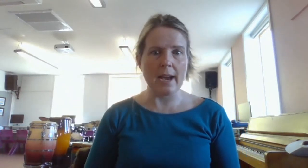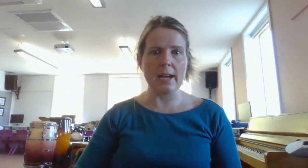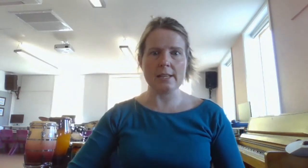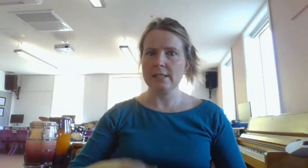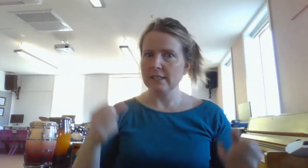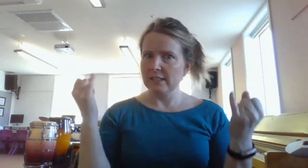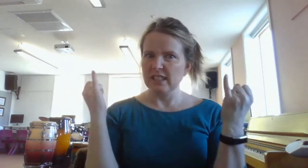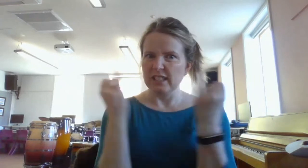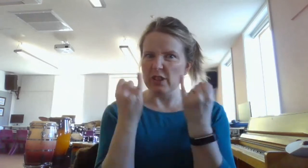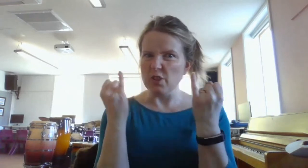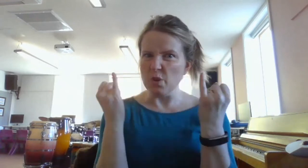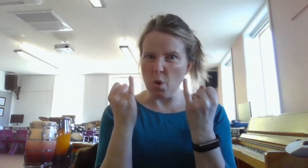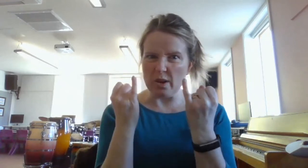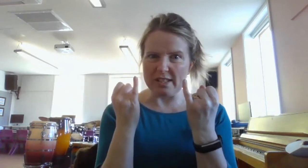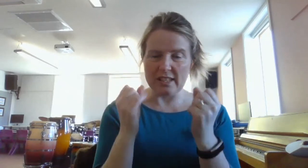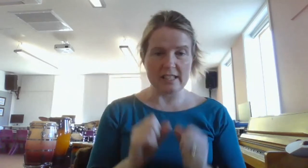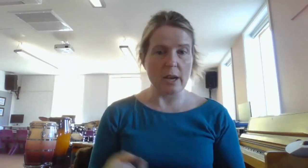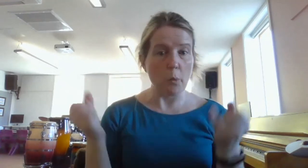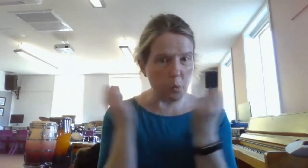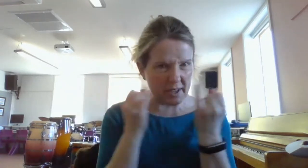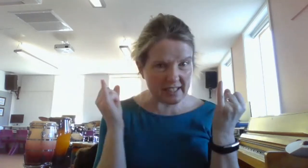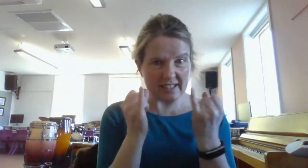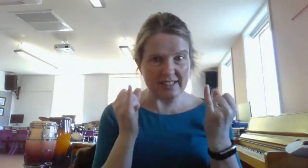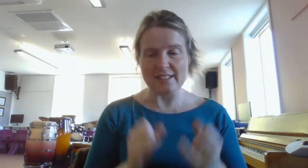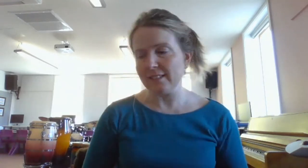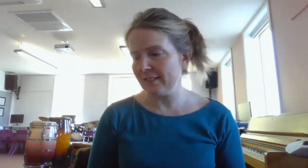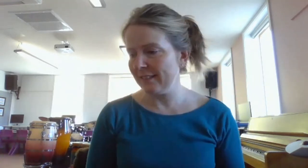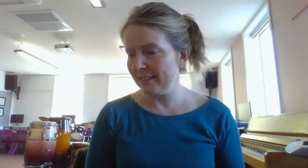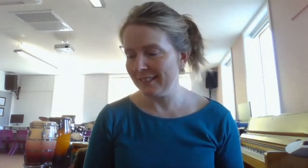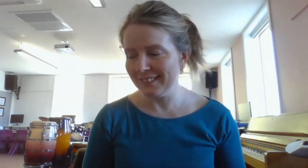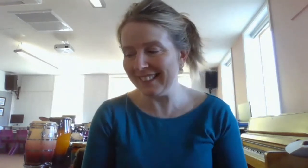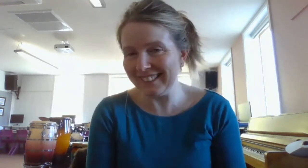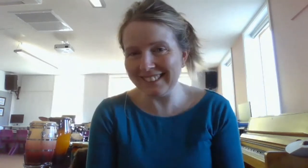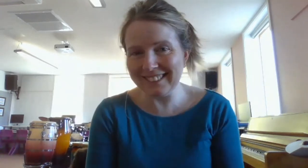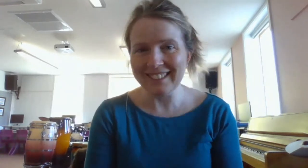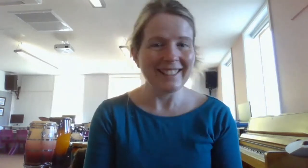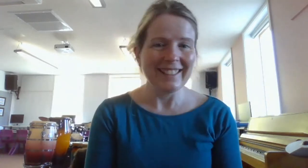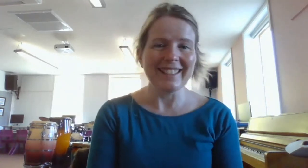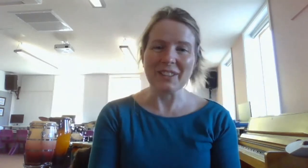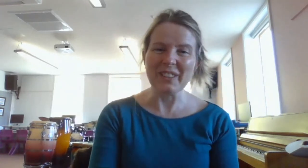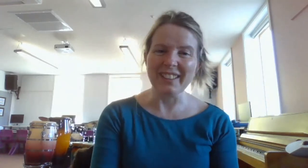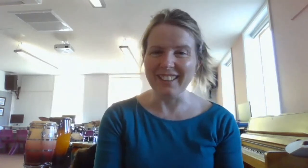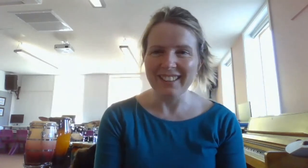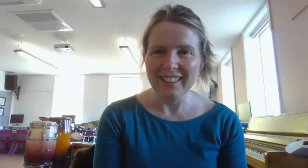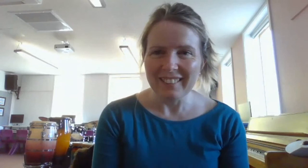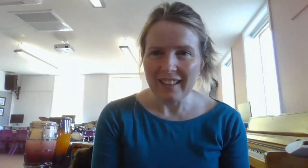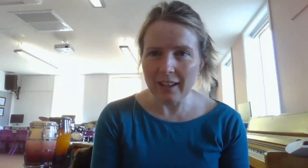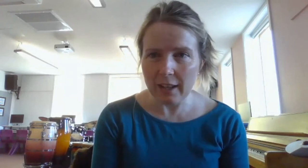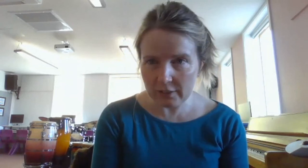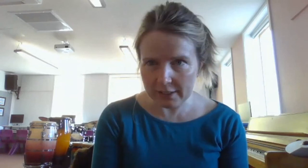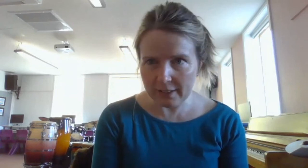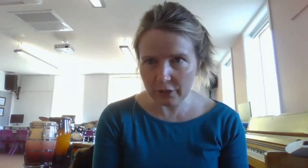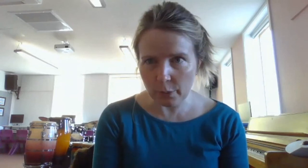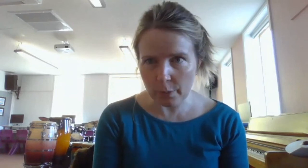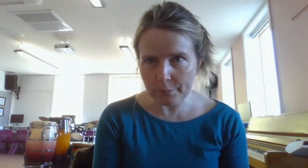bad, naughty, wicked. I quite like that. Okay, let's go on.